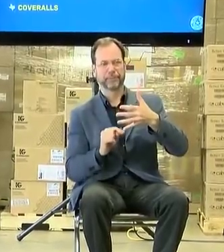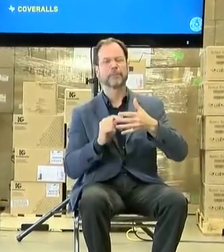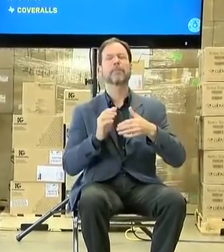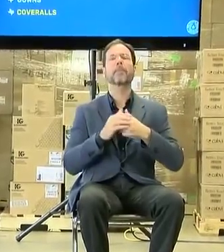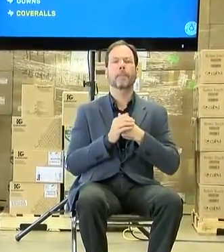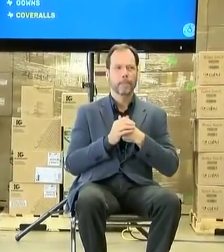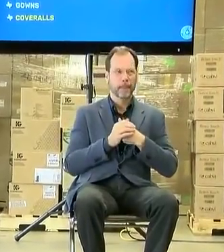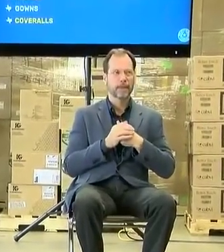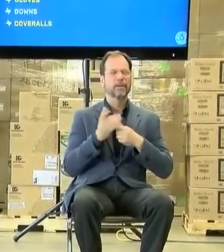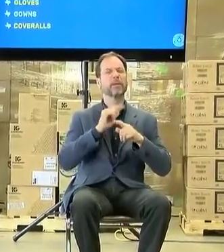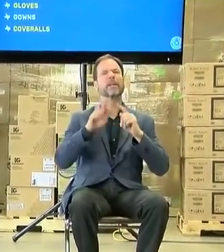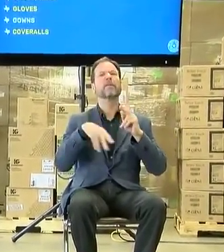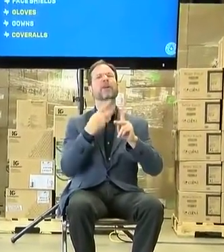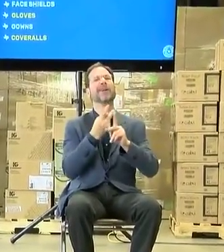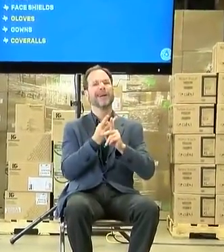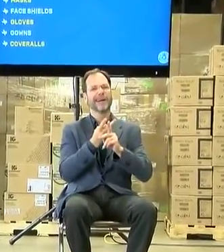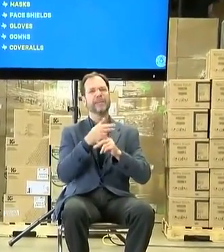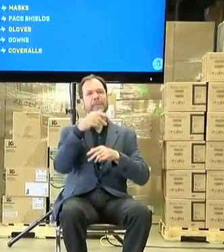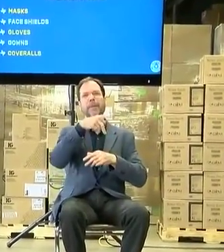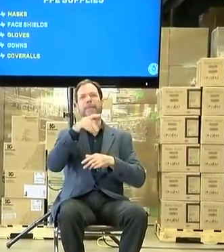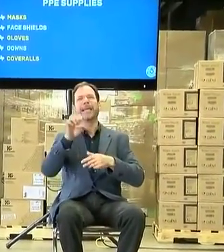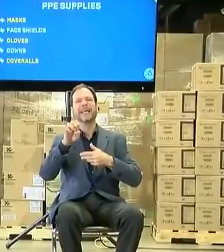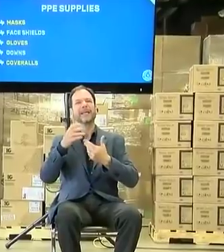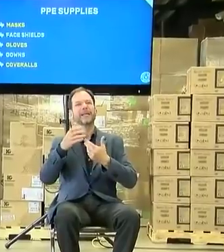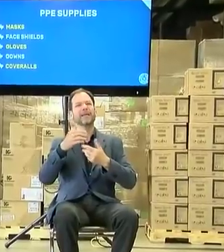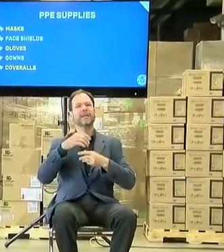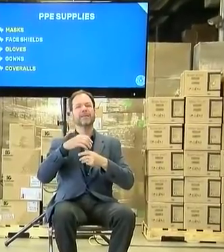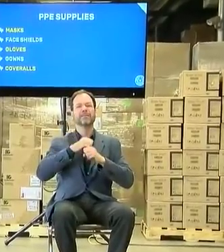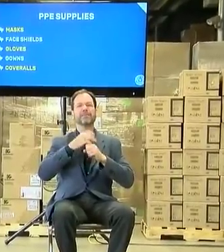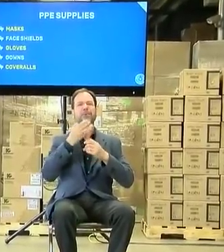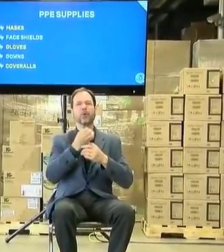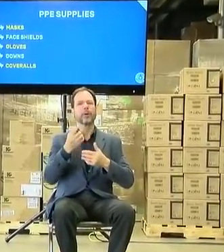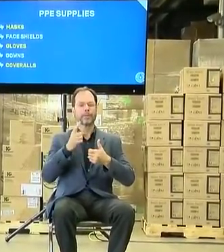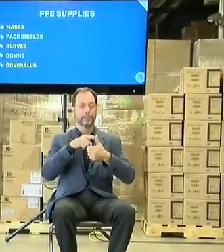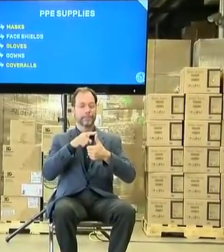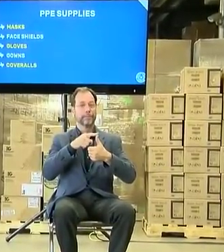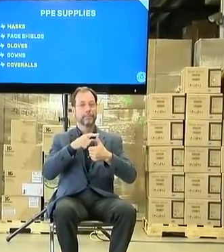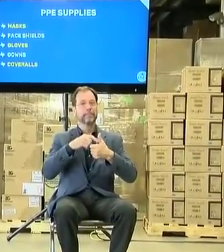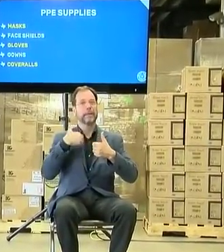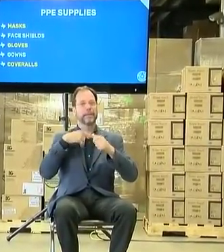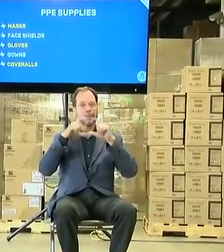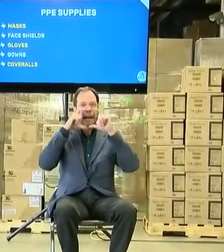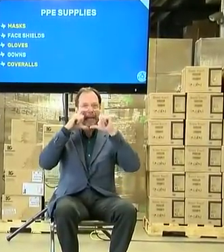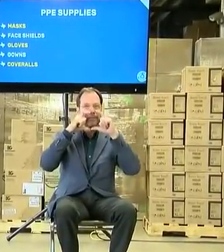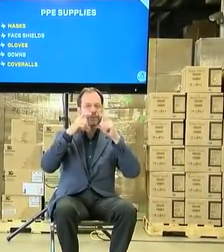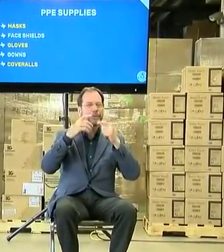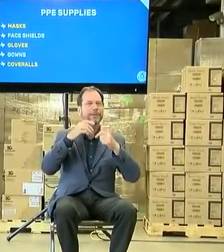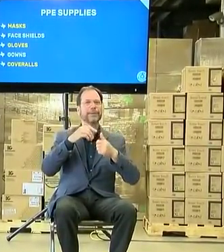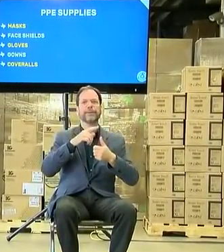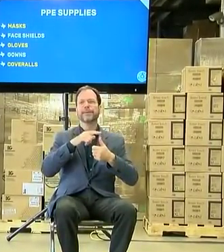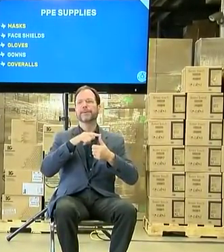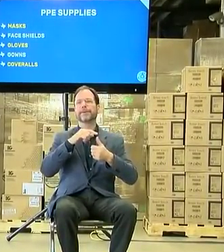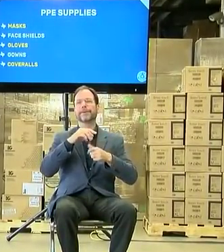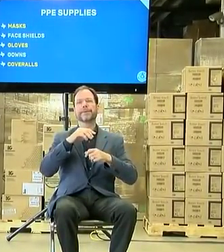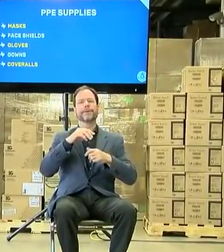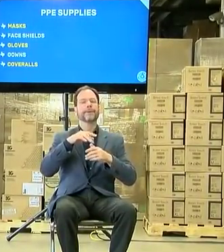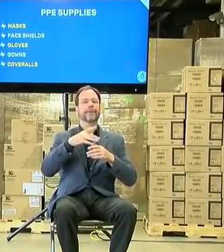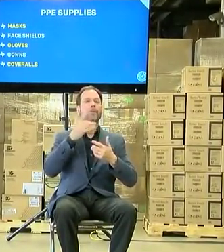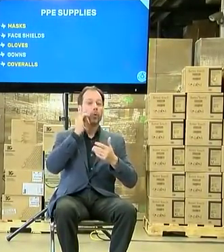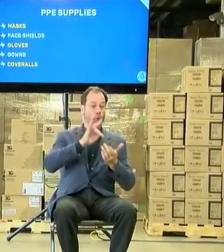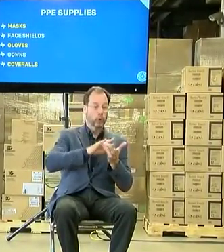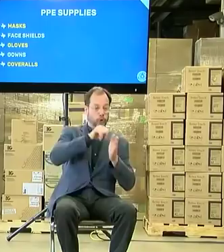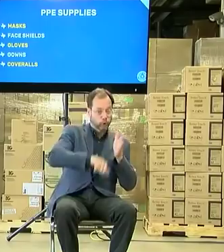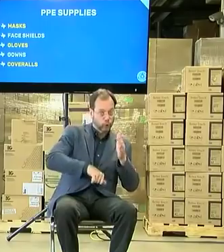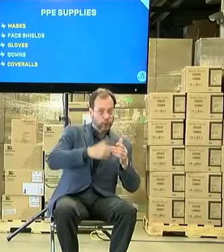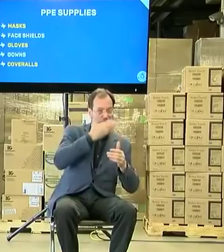are different types of PPE supplies. There are masks, which include medical surgical masks as